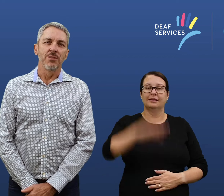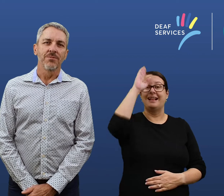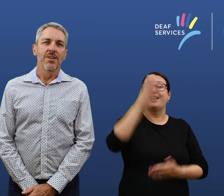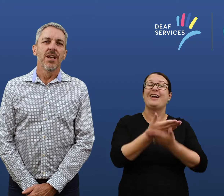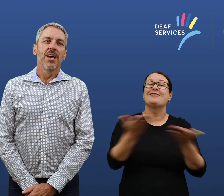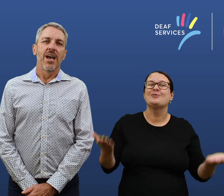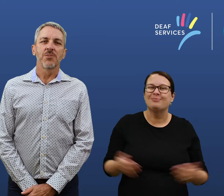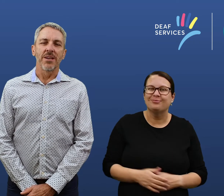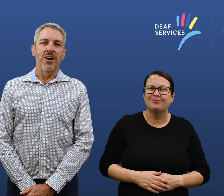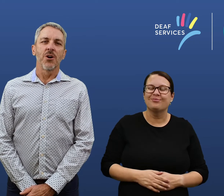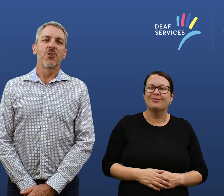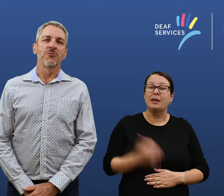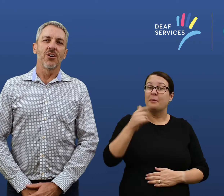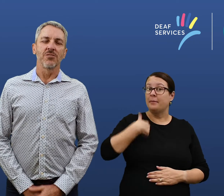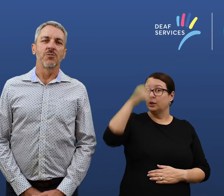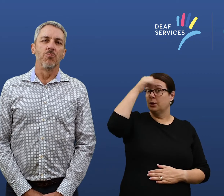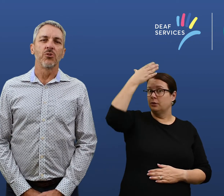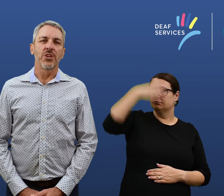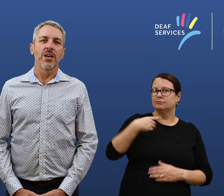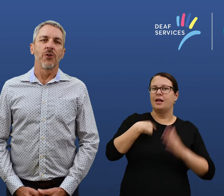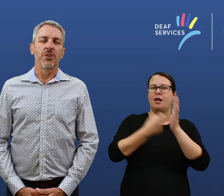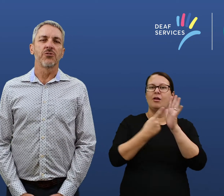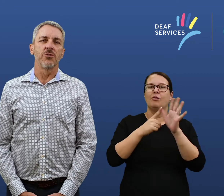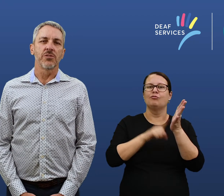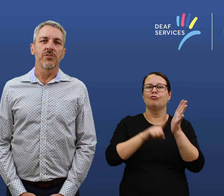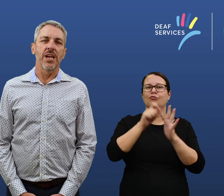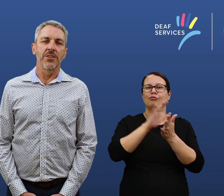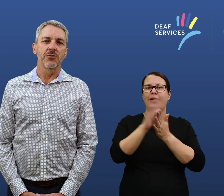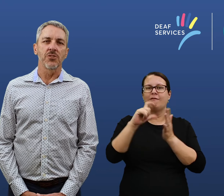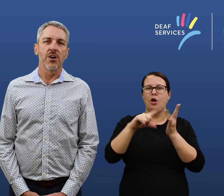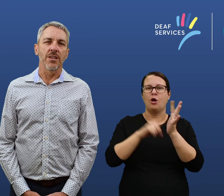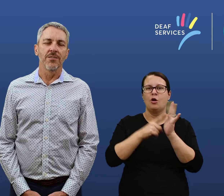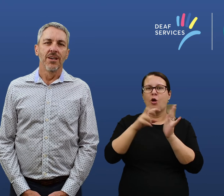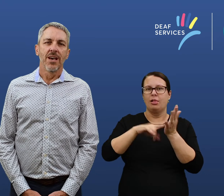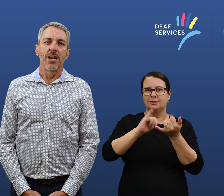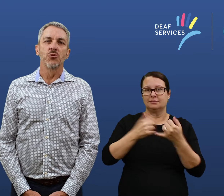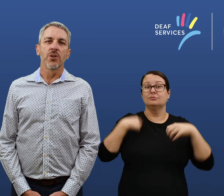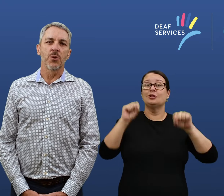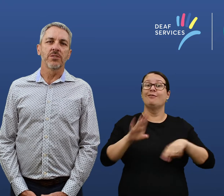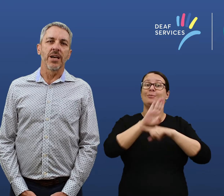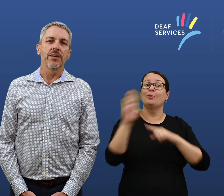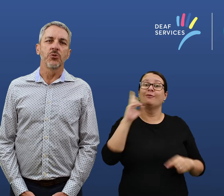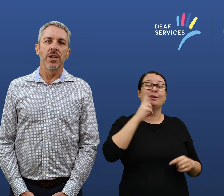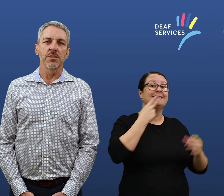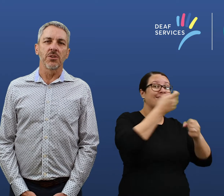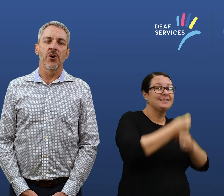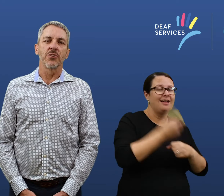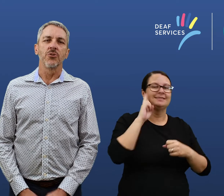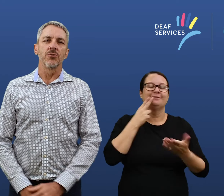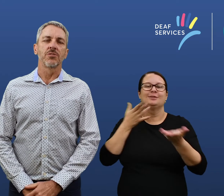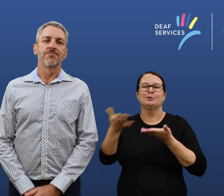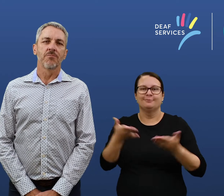Hello everyone. As you may know, I'm Ralph Collins, Board Chair of Deaf Services and the Deaf Society, and I'm joining Brett today to announce some